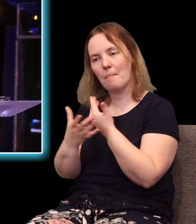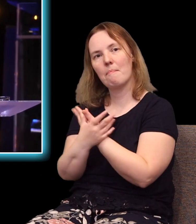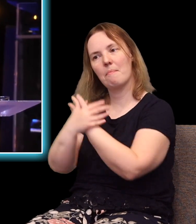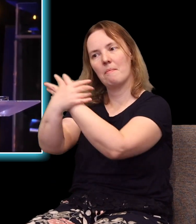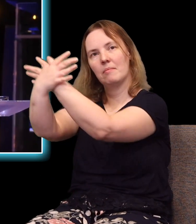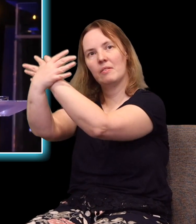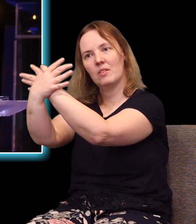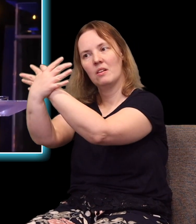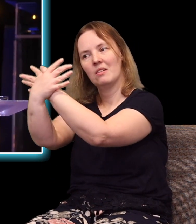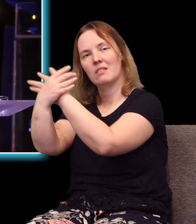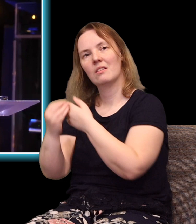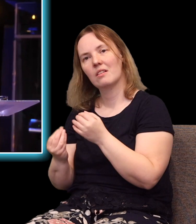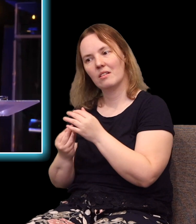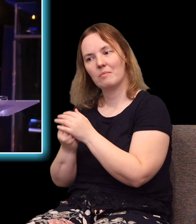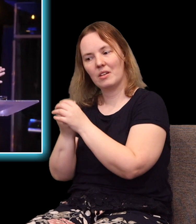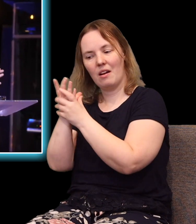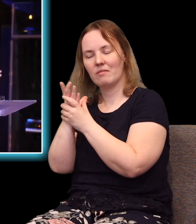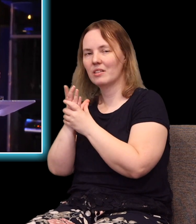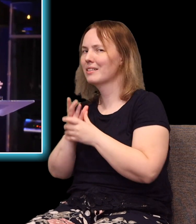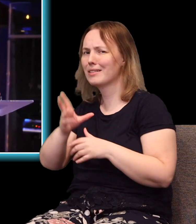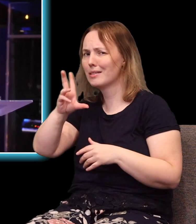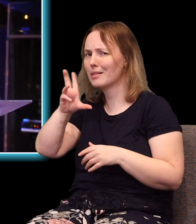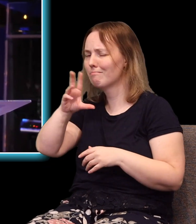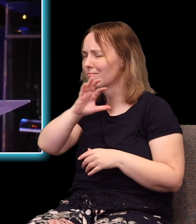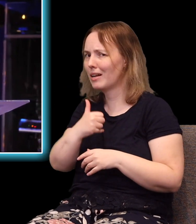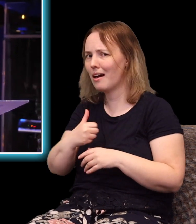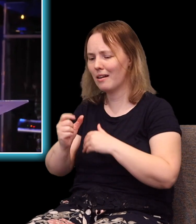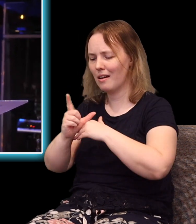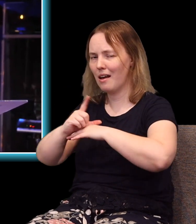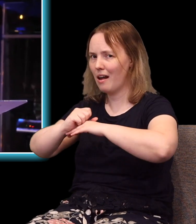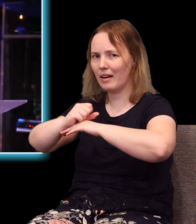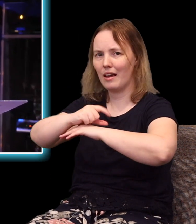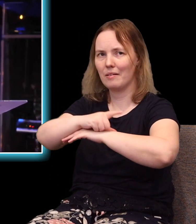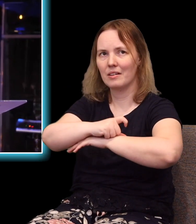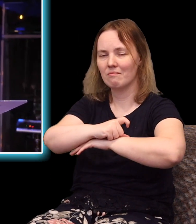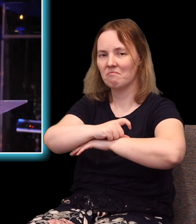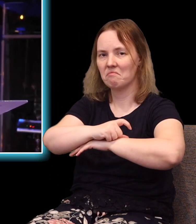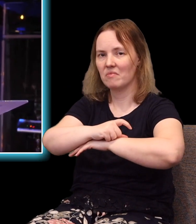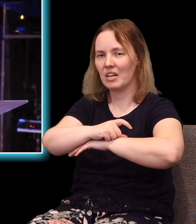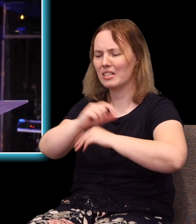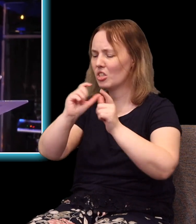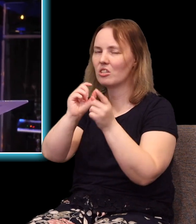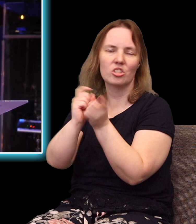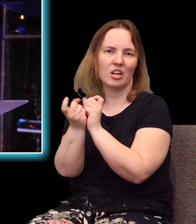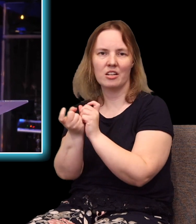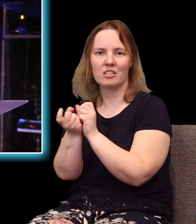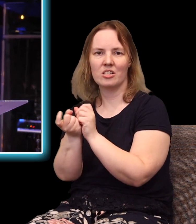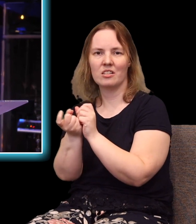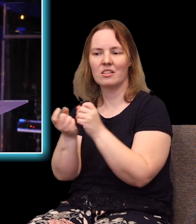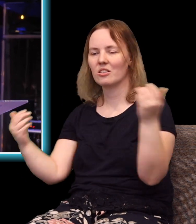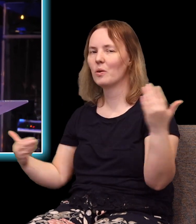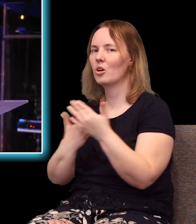When a butterfly emerges, it's no longer a caterpillar, is it? Now, just think about that. It's not that anymore. It